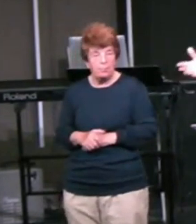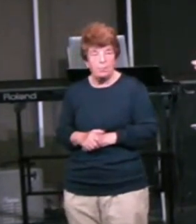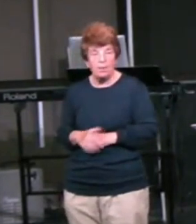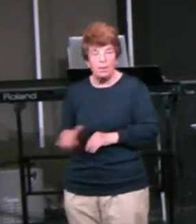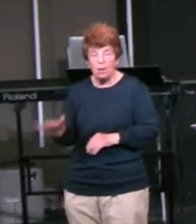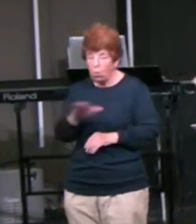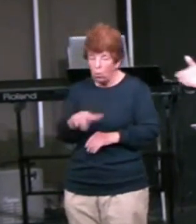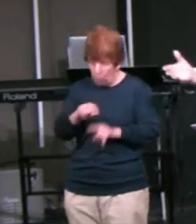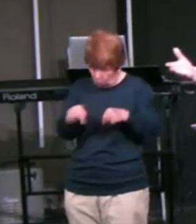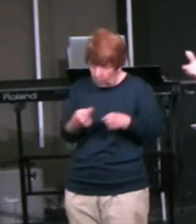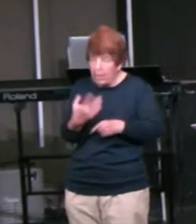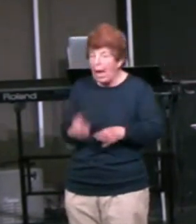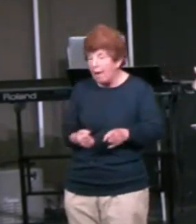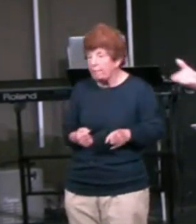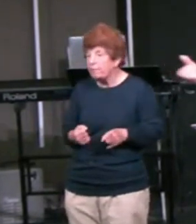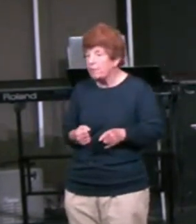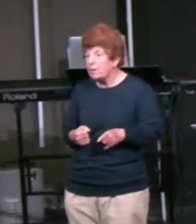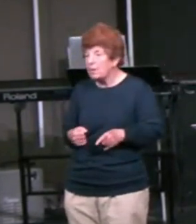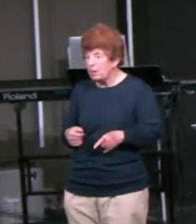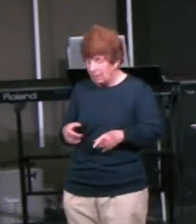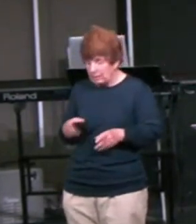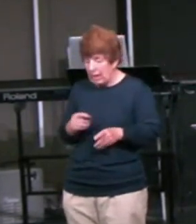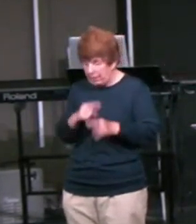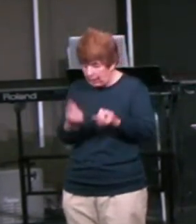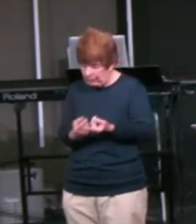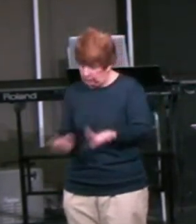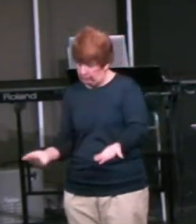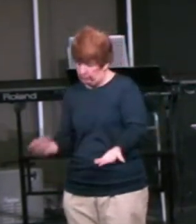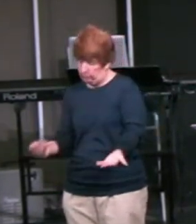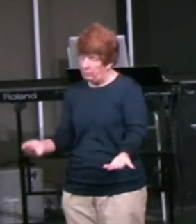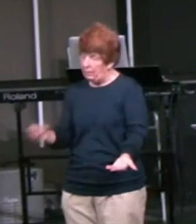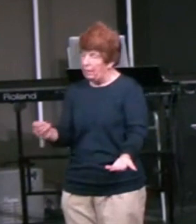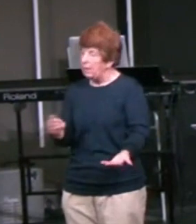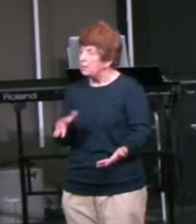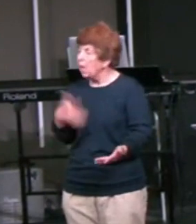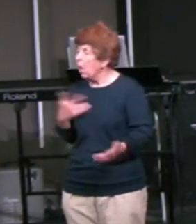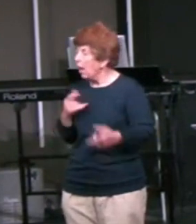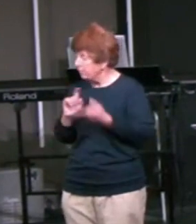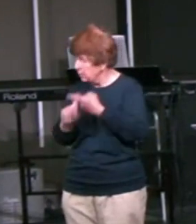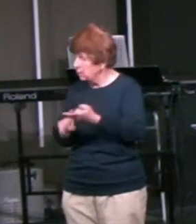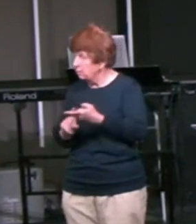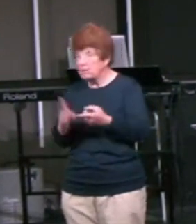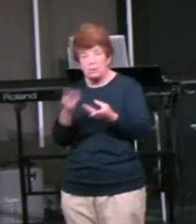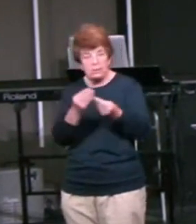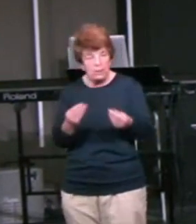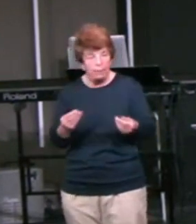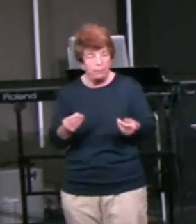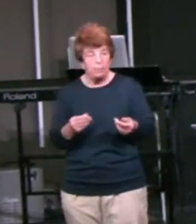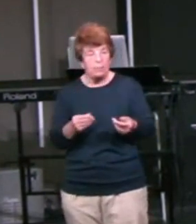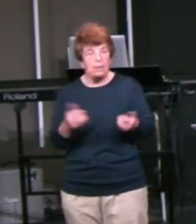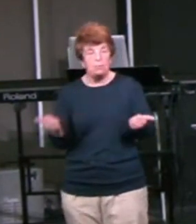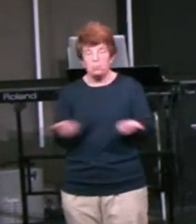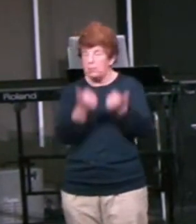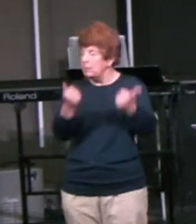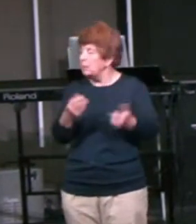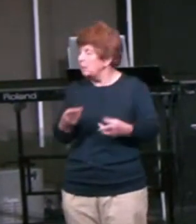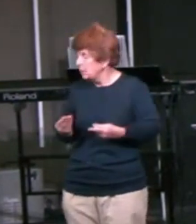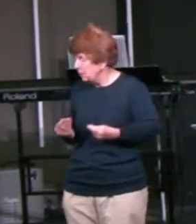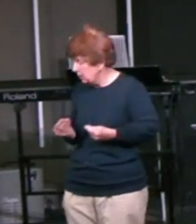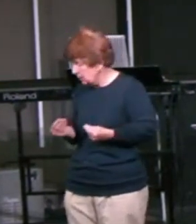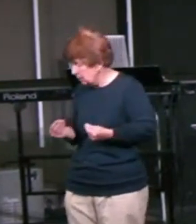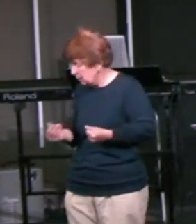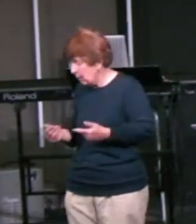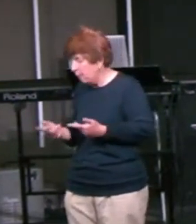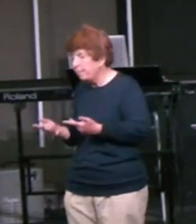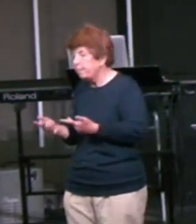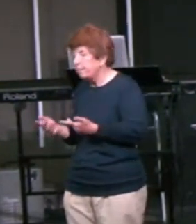All that we have is an accumulation of things as life goes on. For some, it is plenty.